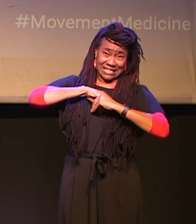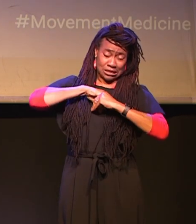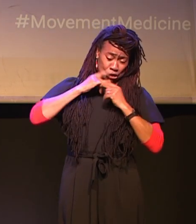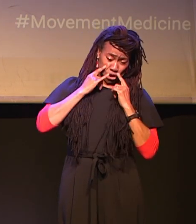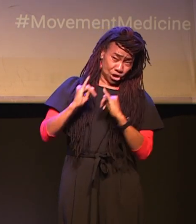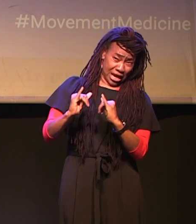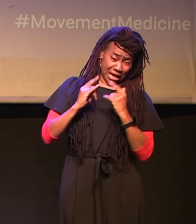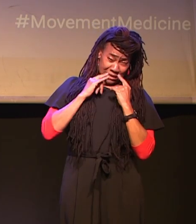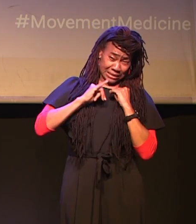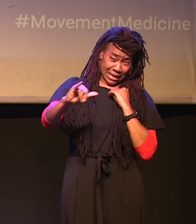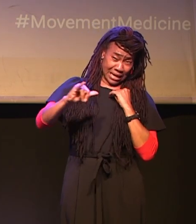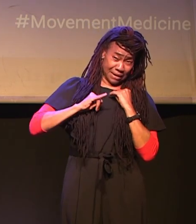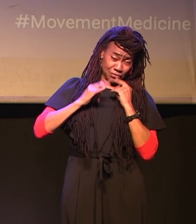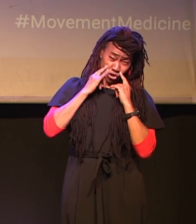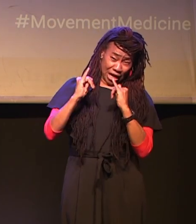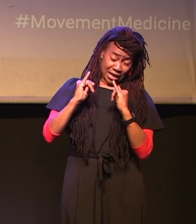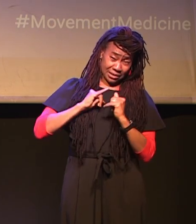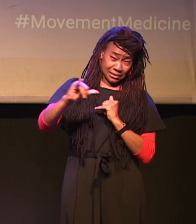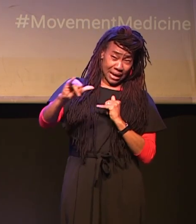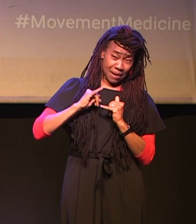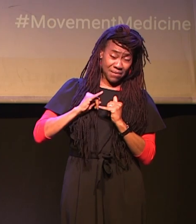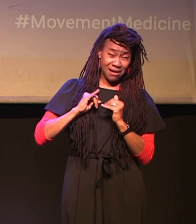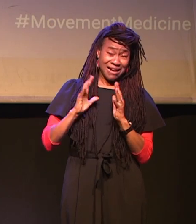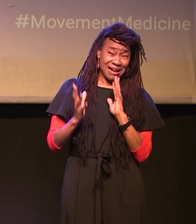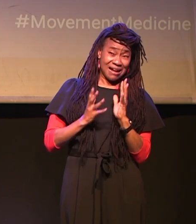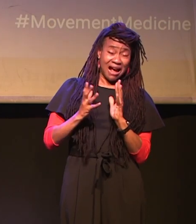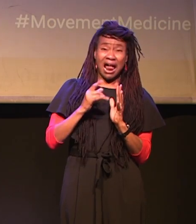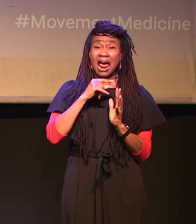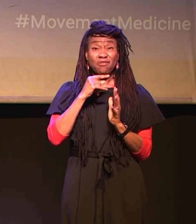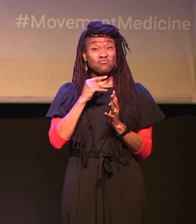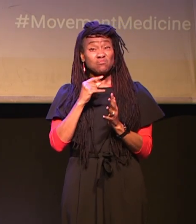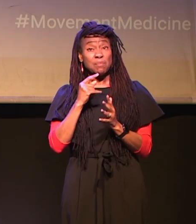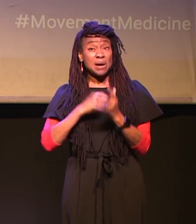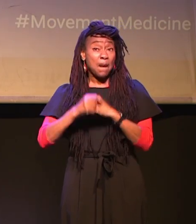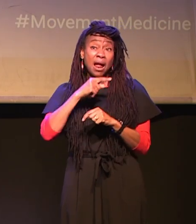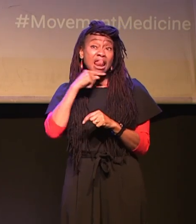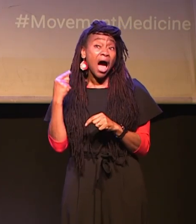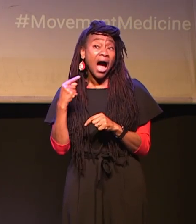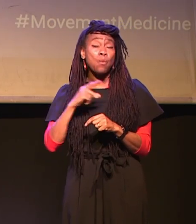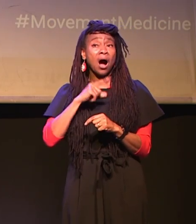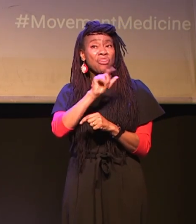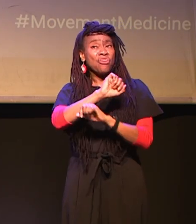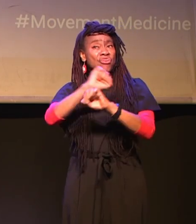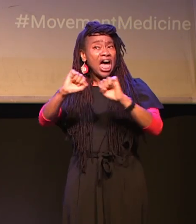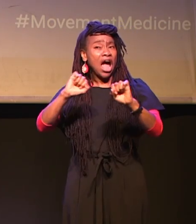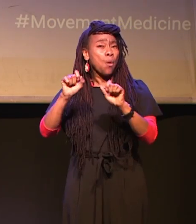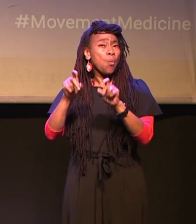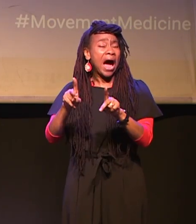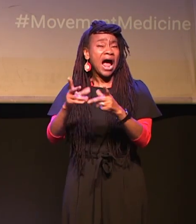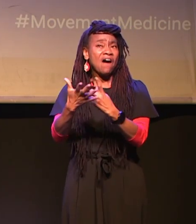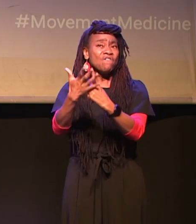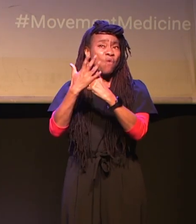this lie that I was kind of being that was being forced on me. I was like, that's